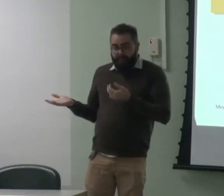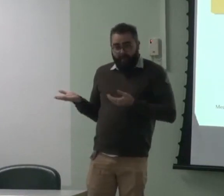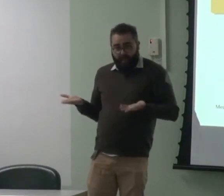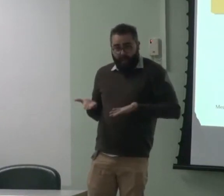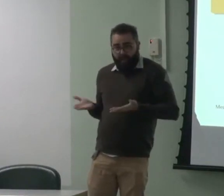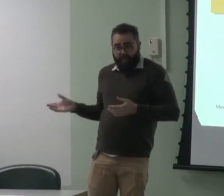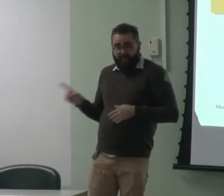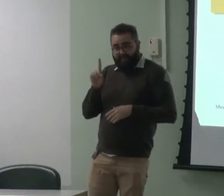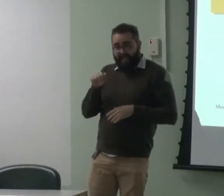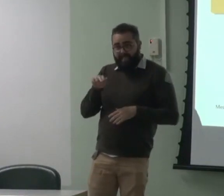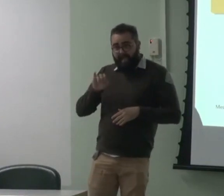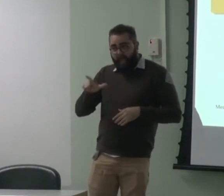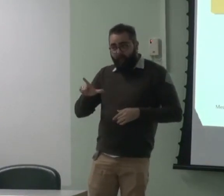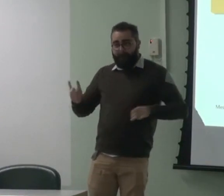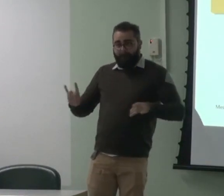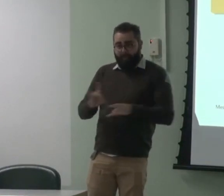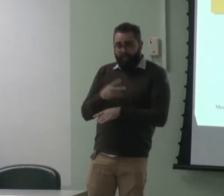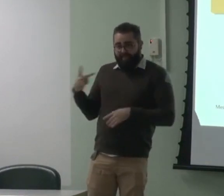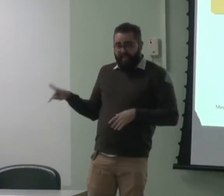comments.